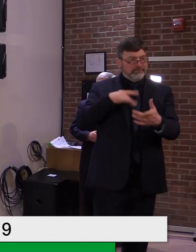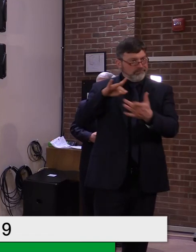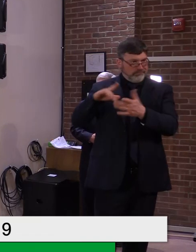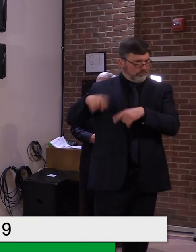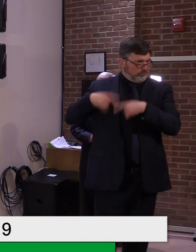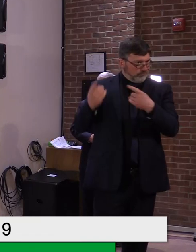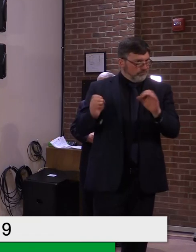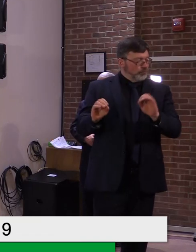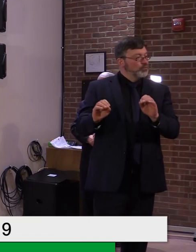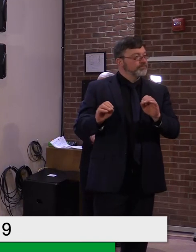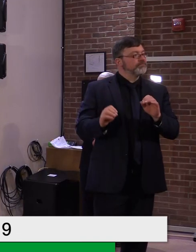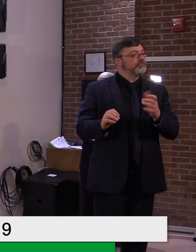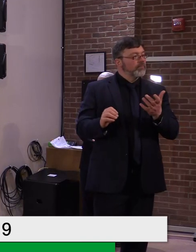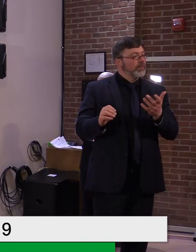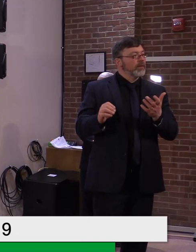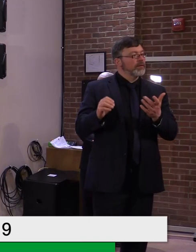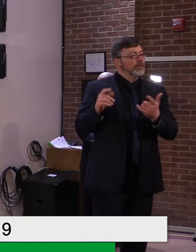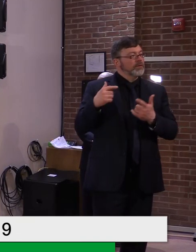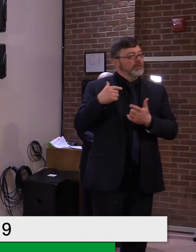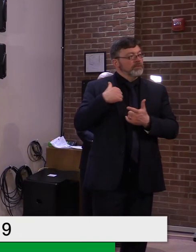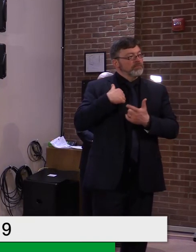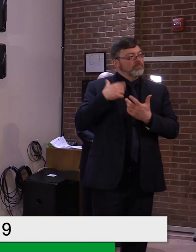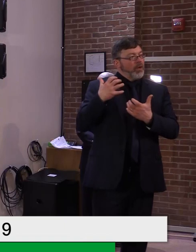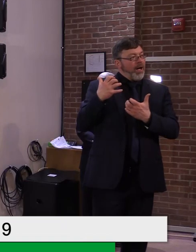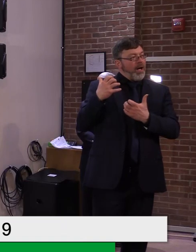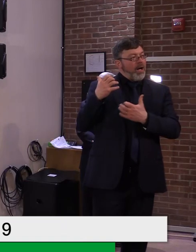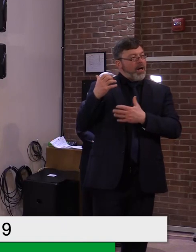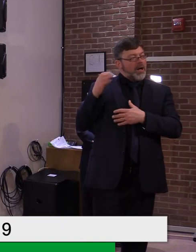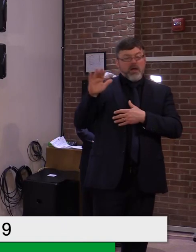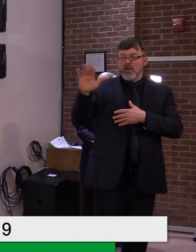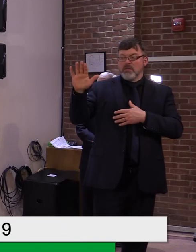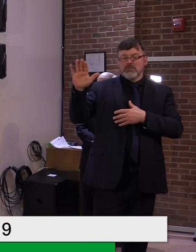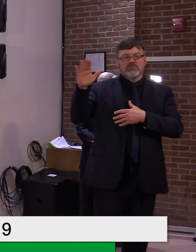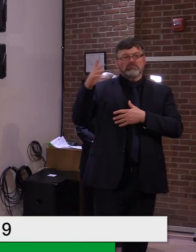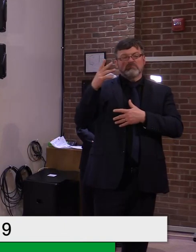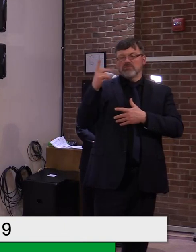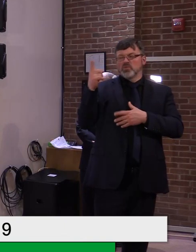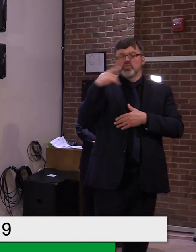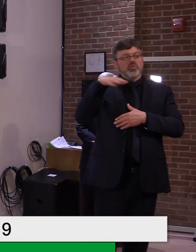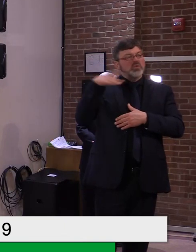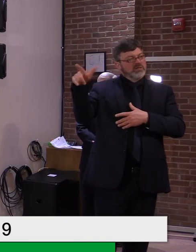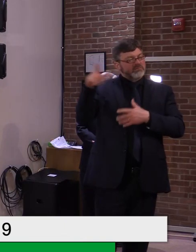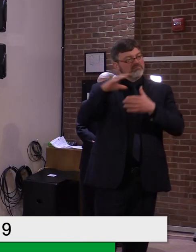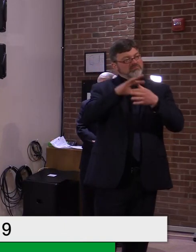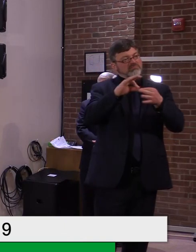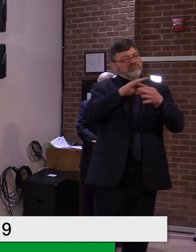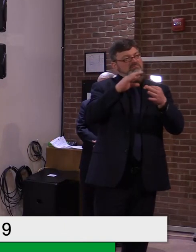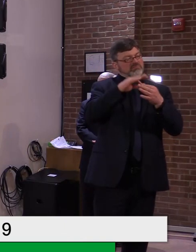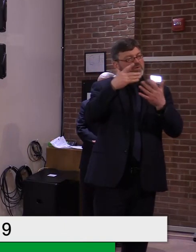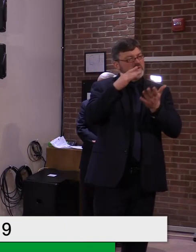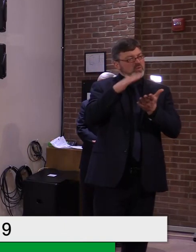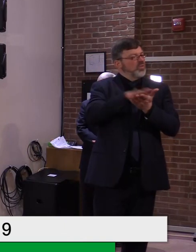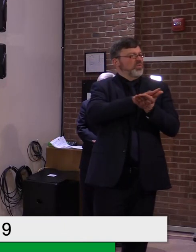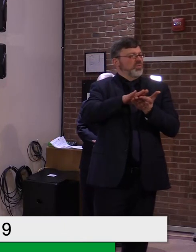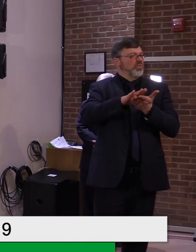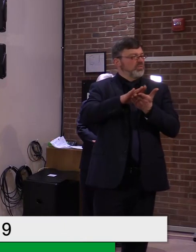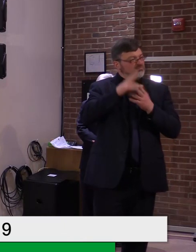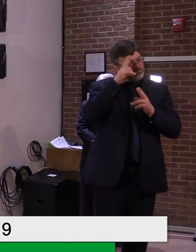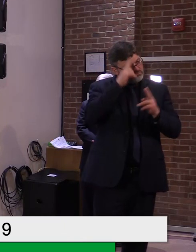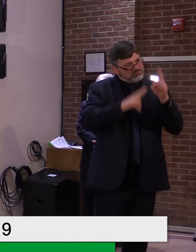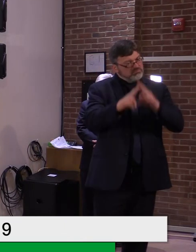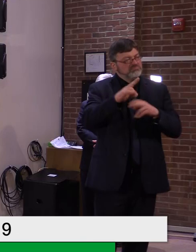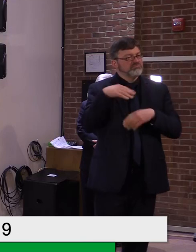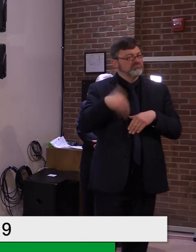inspired by his story and his words, and enjoyed seeing and meeting him and talking with him on a regular basis.